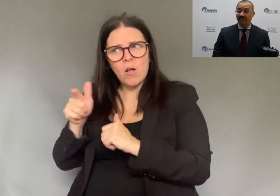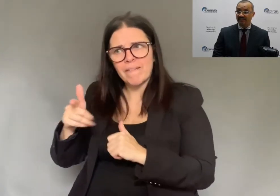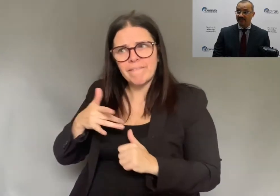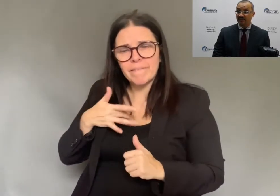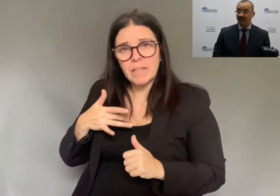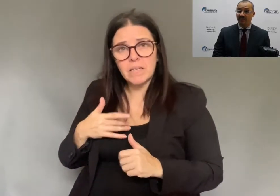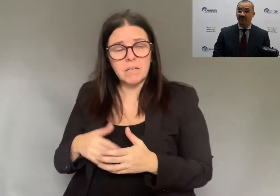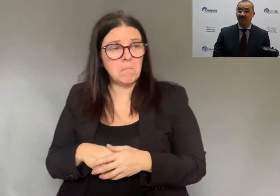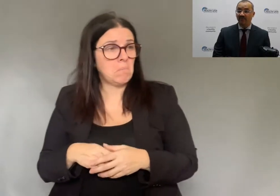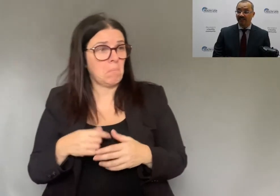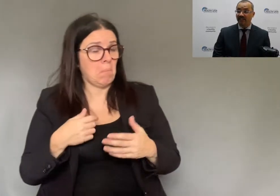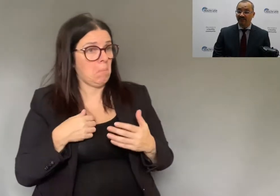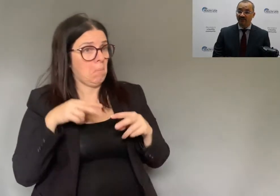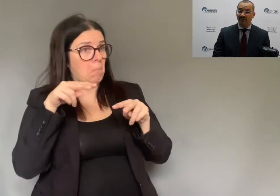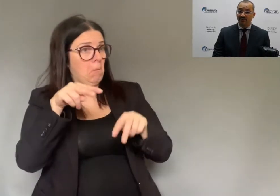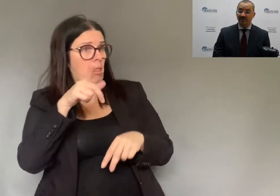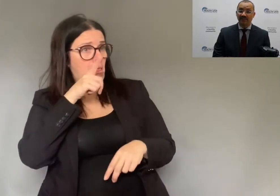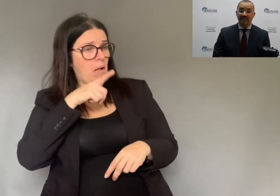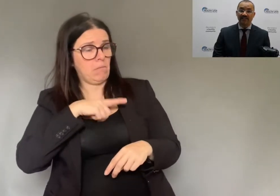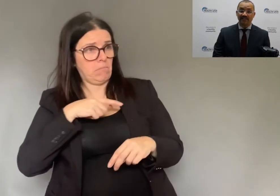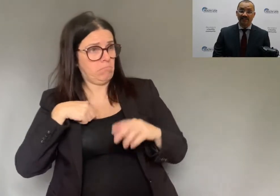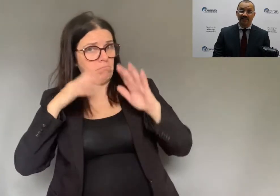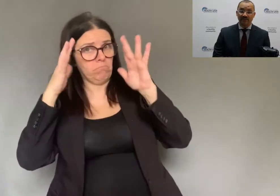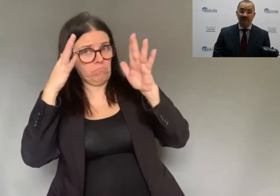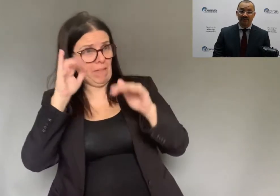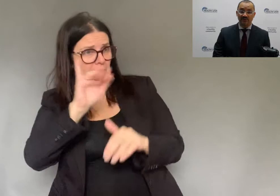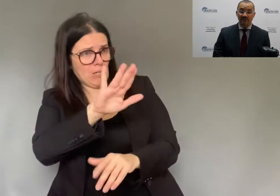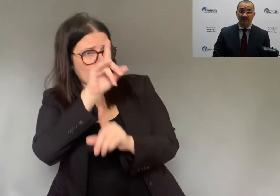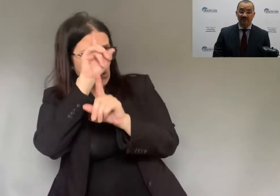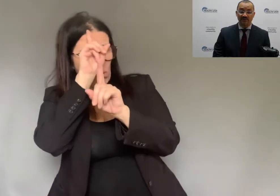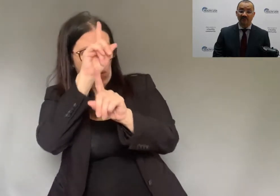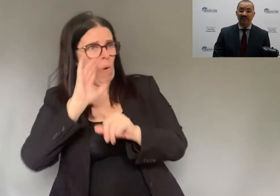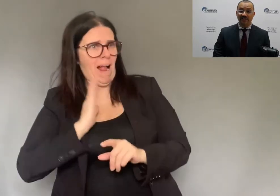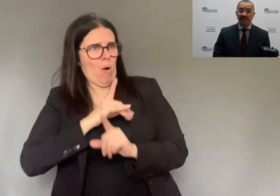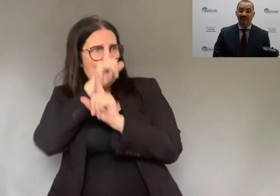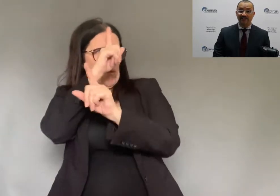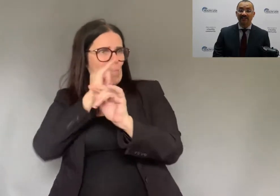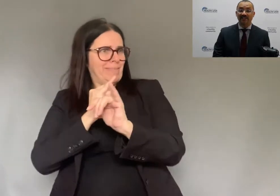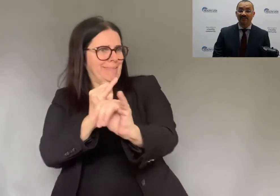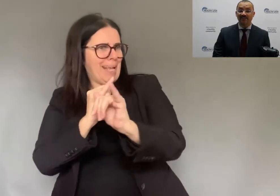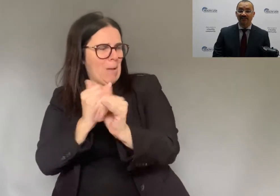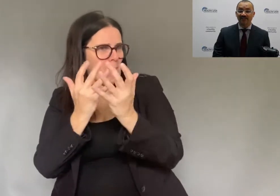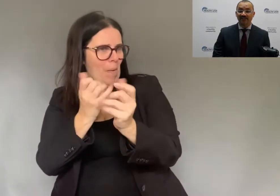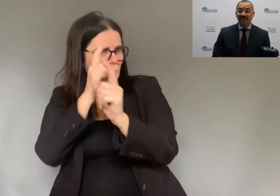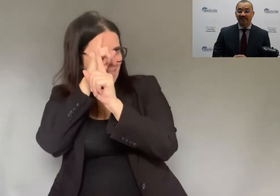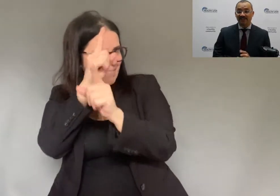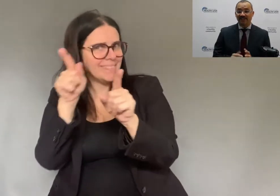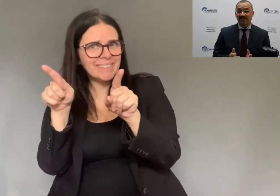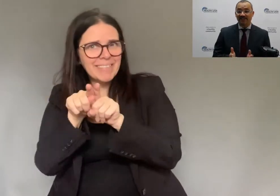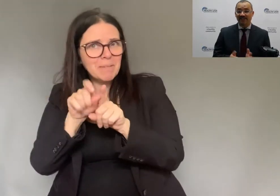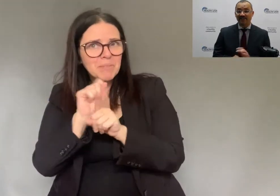goal. That's where we like to go to, and we want to be in that same in